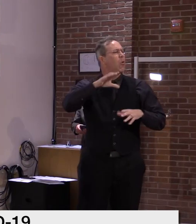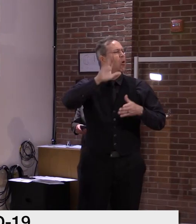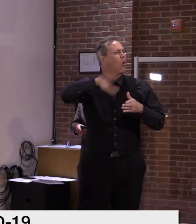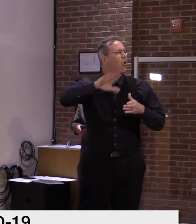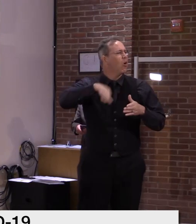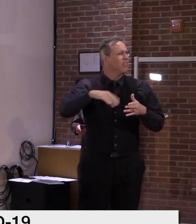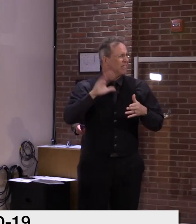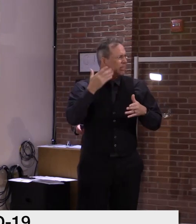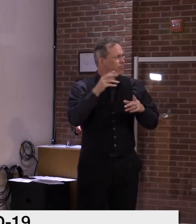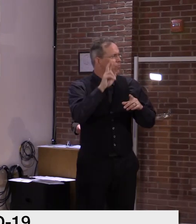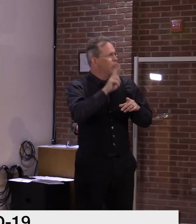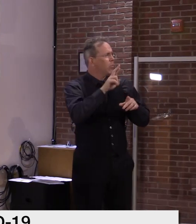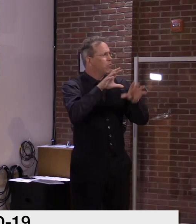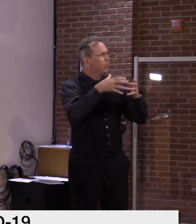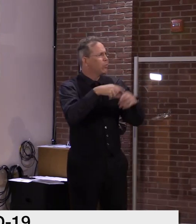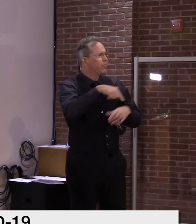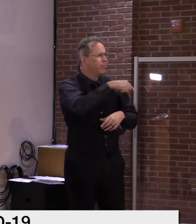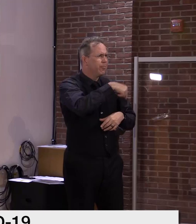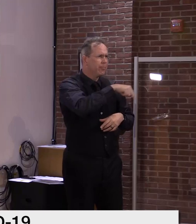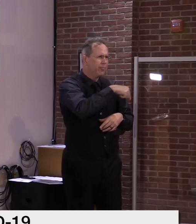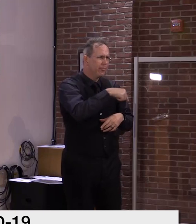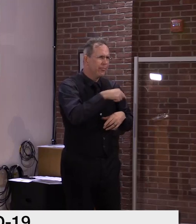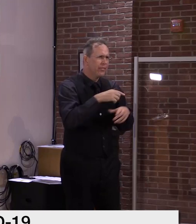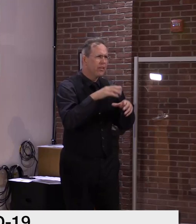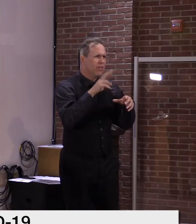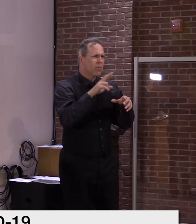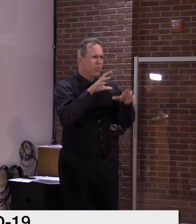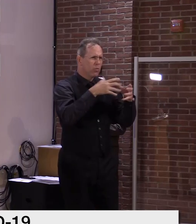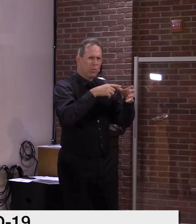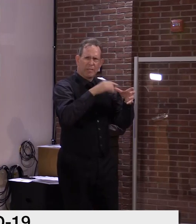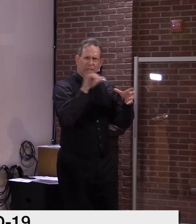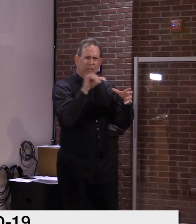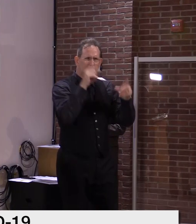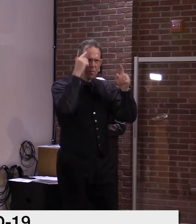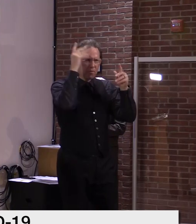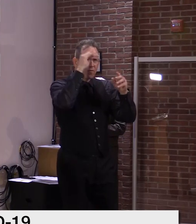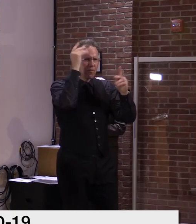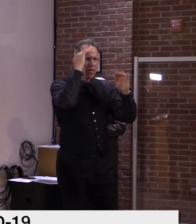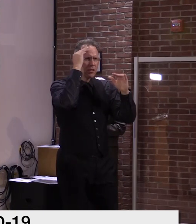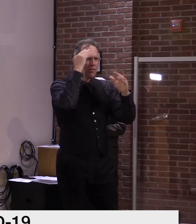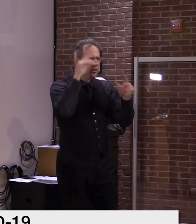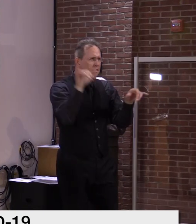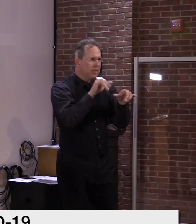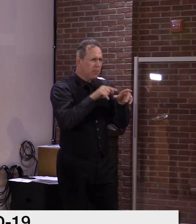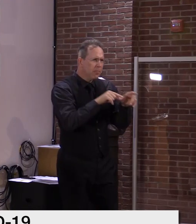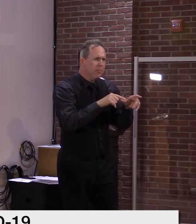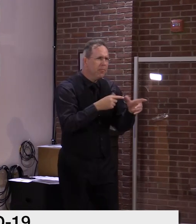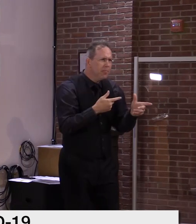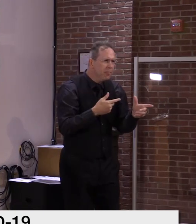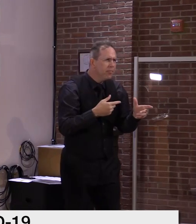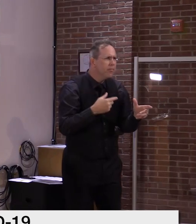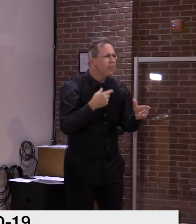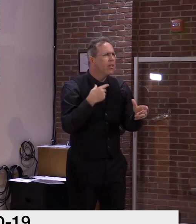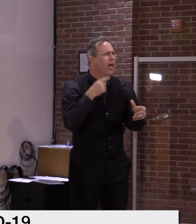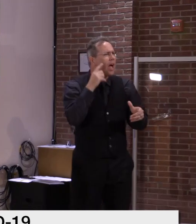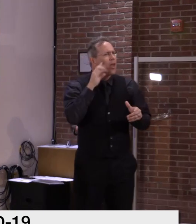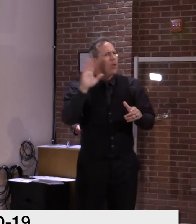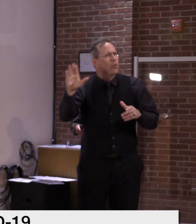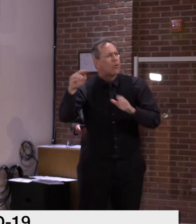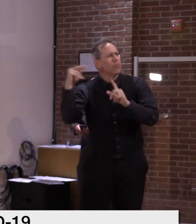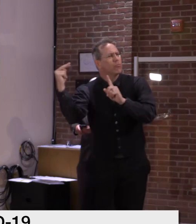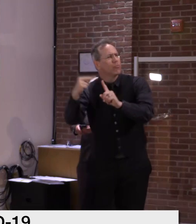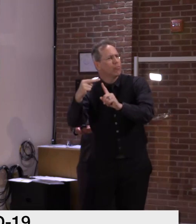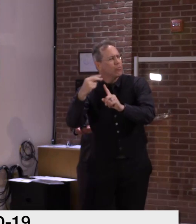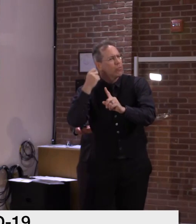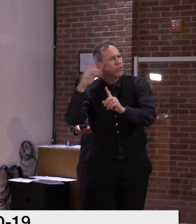and being associated with that? I know that you've explained your principles, and I think it's fair to say you've demonstrated